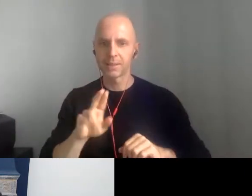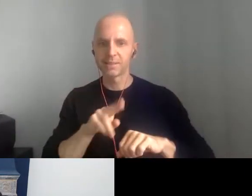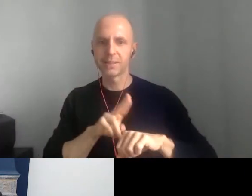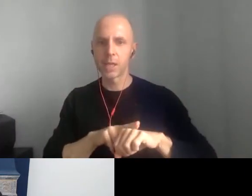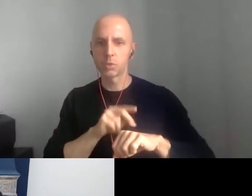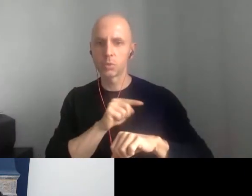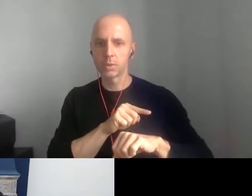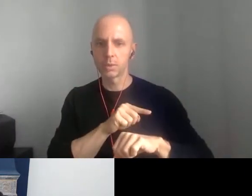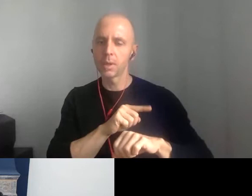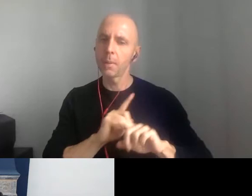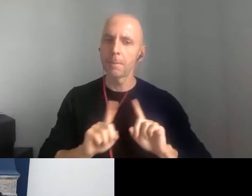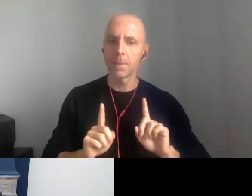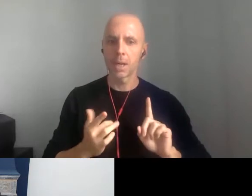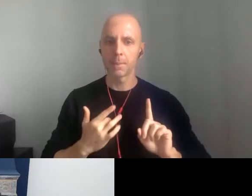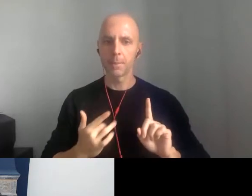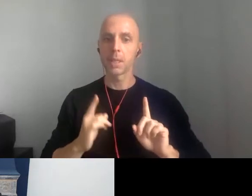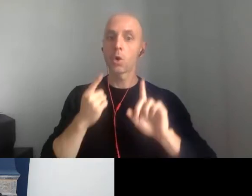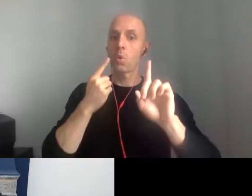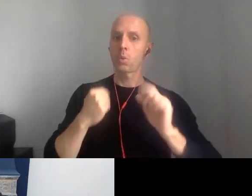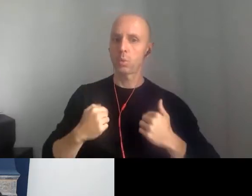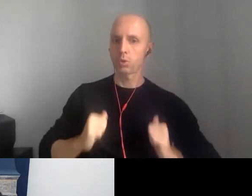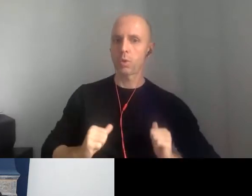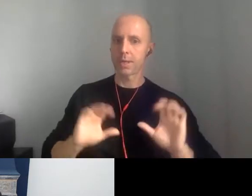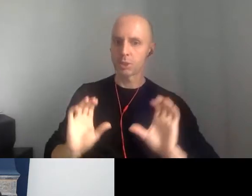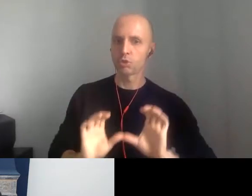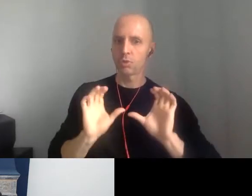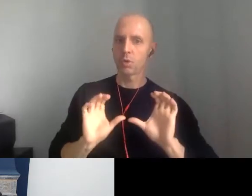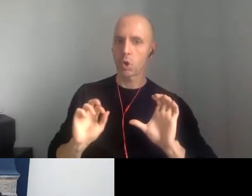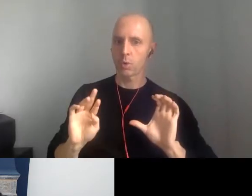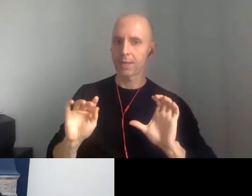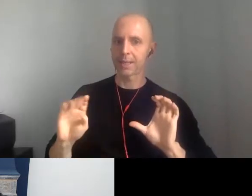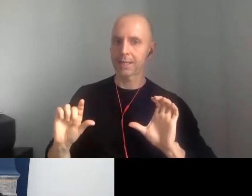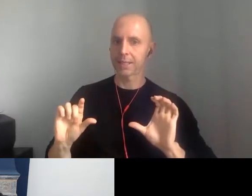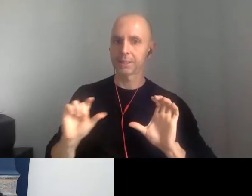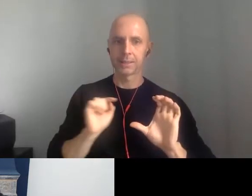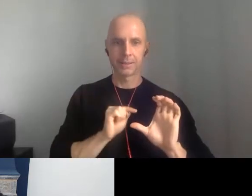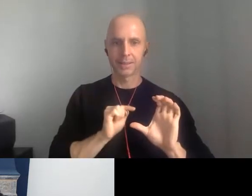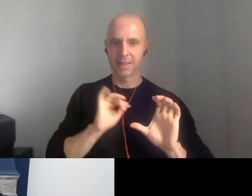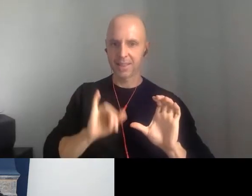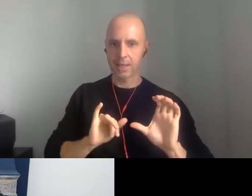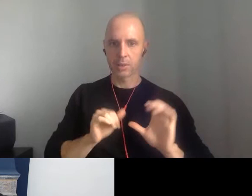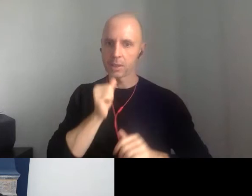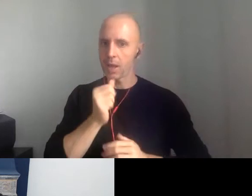become certified organic, proving that we're not unnecessarily using potentially harmful chemicals.